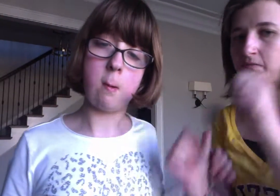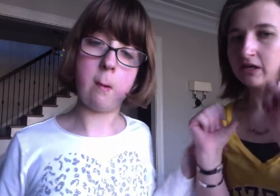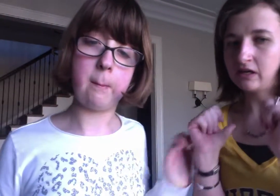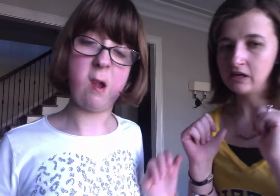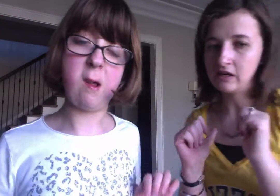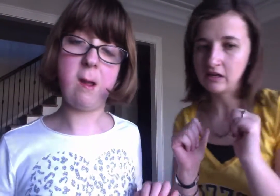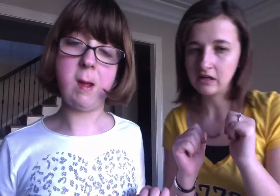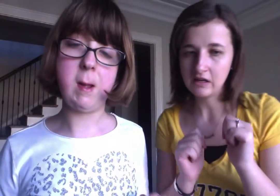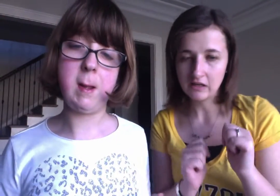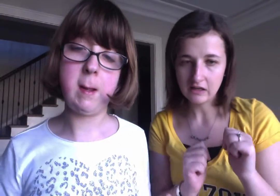me.